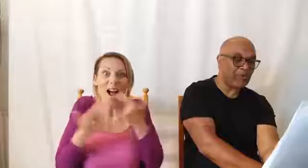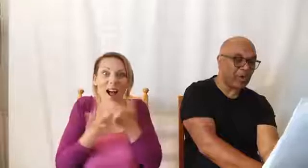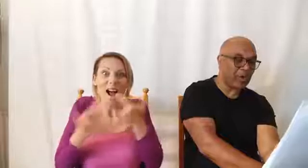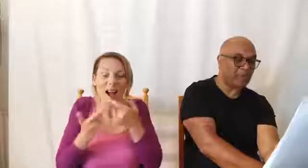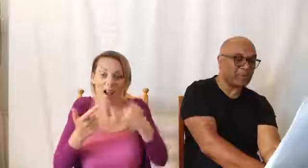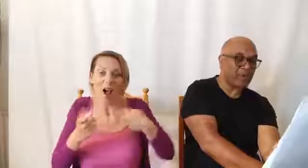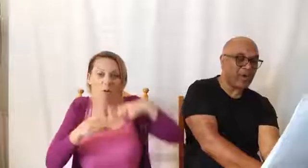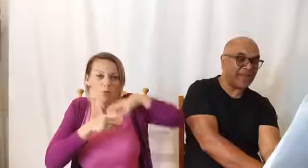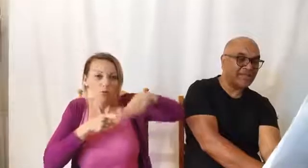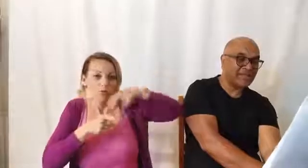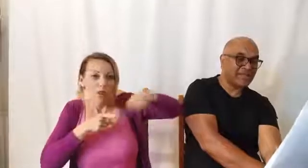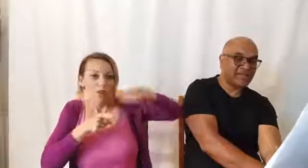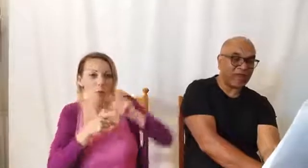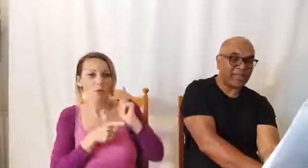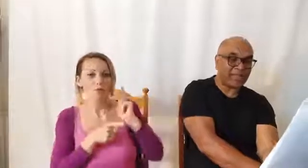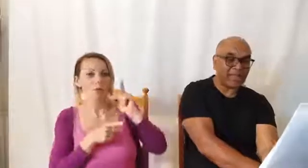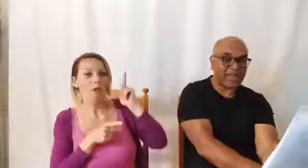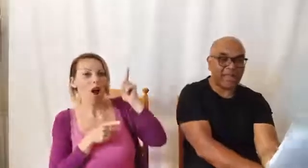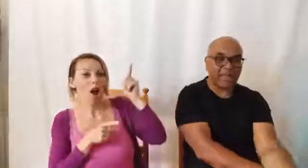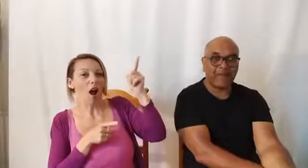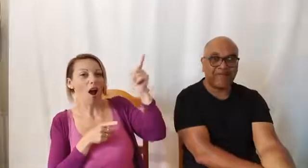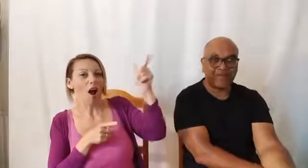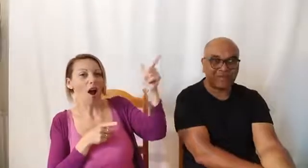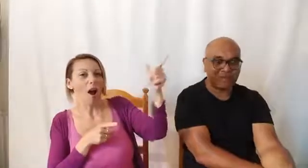barnacles behind to find much bigger and better friends."